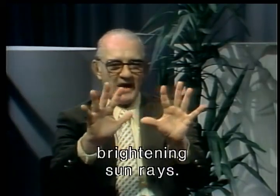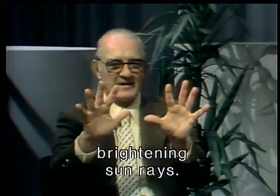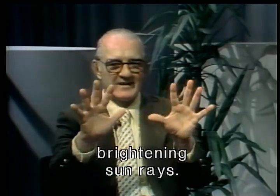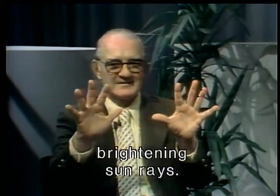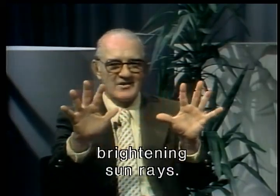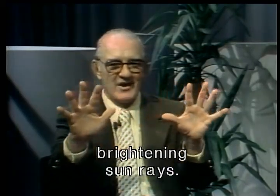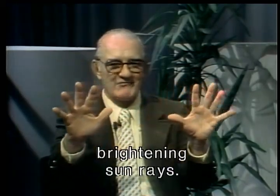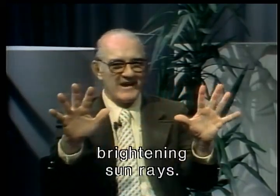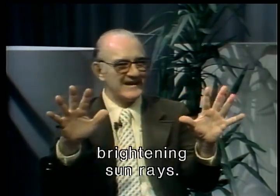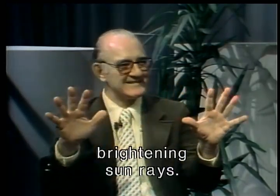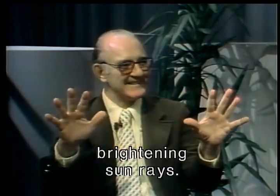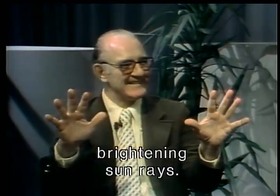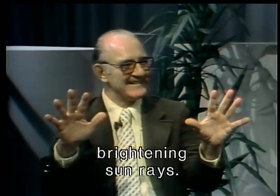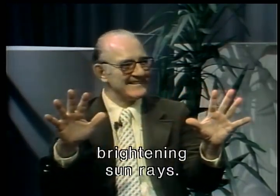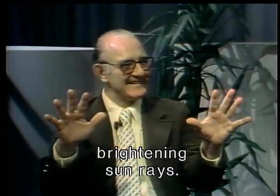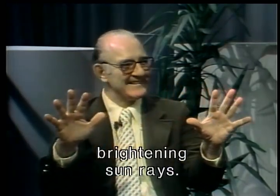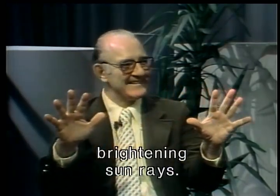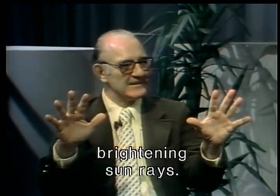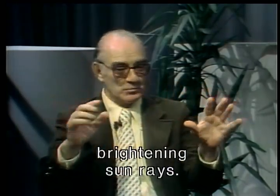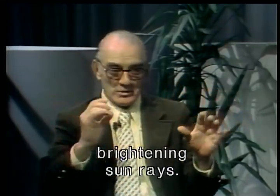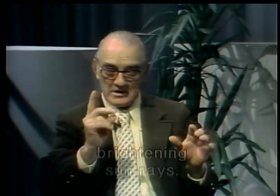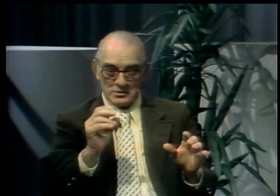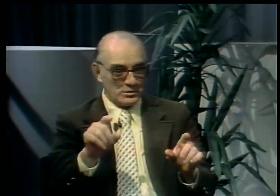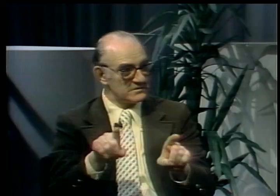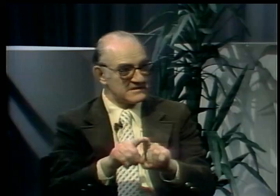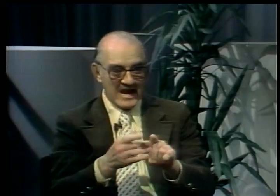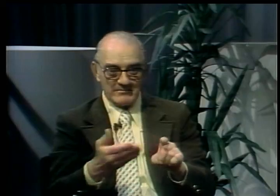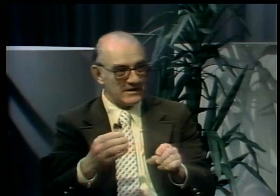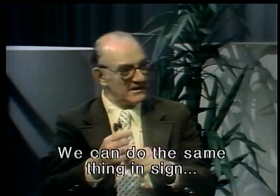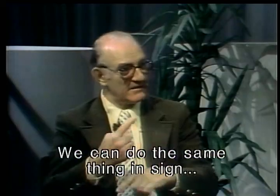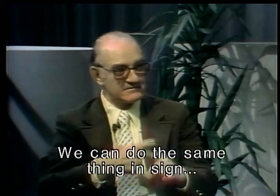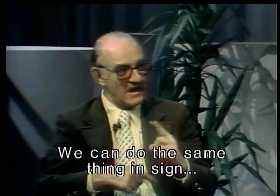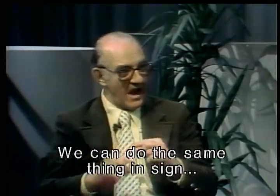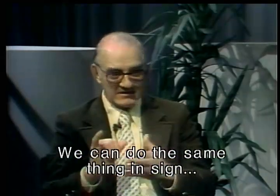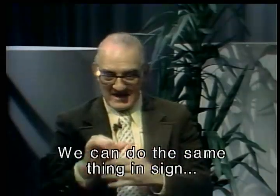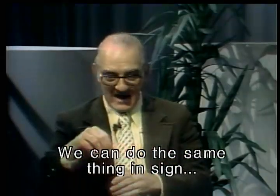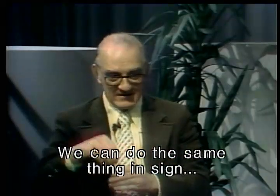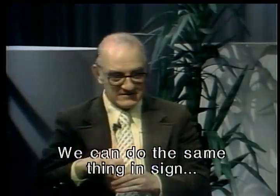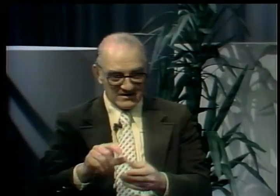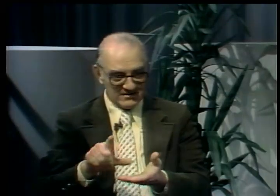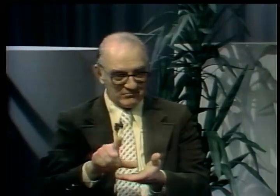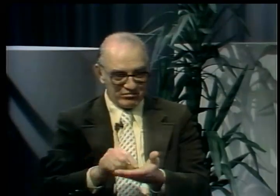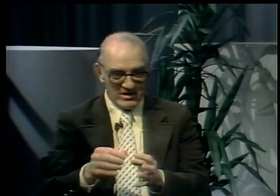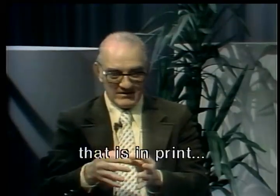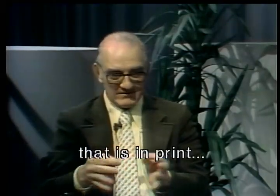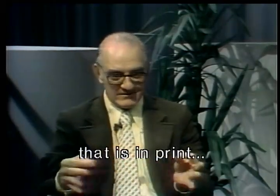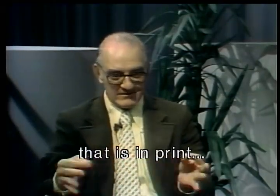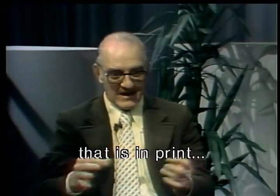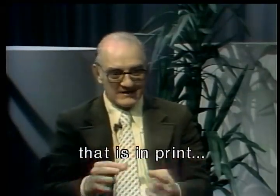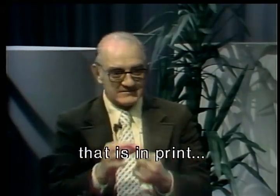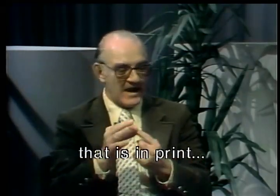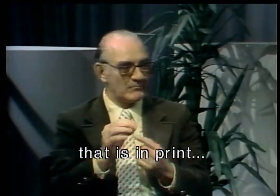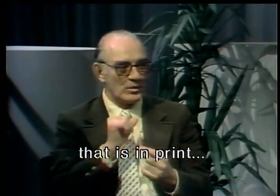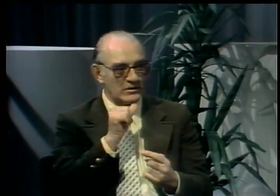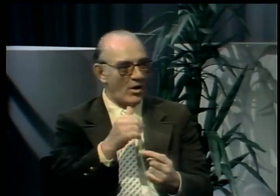brightening sun rays. We can do the same thing in sign that is in print, except we don't